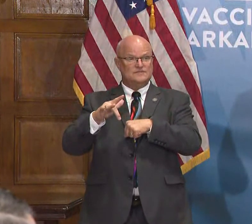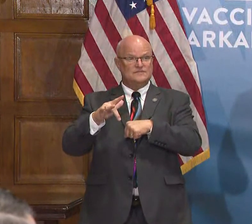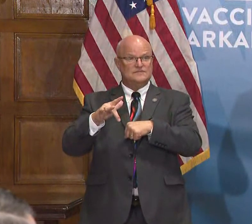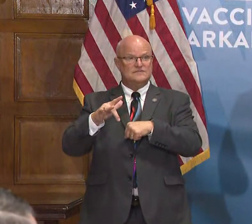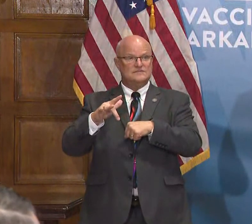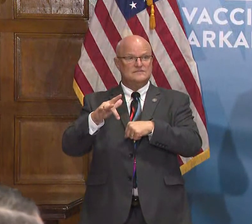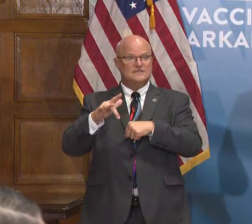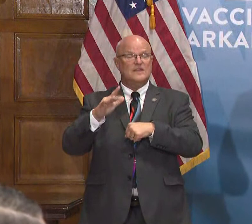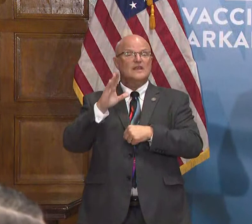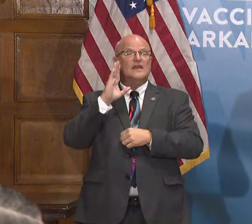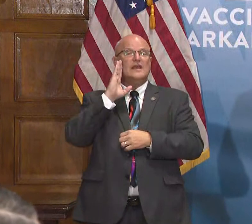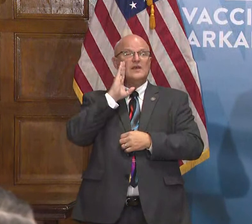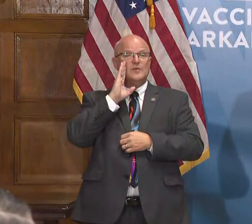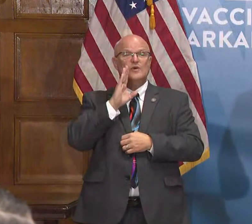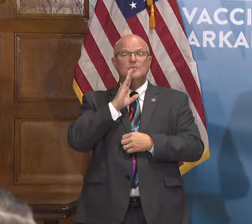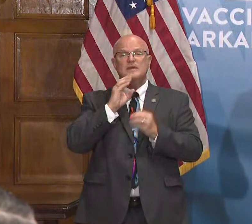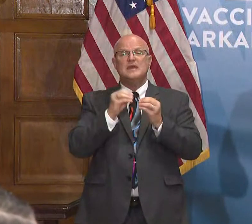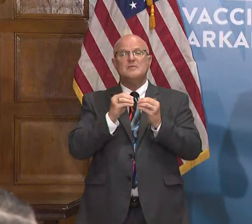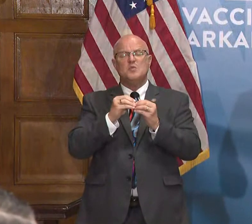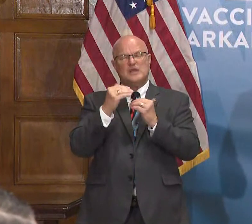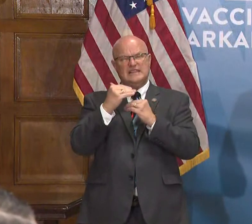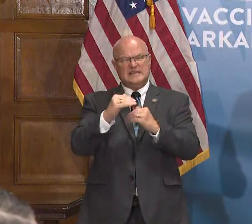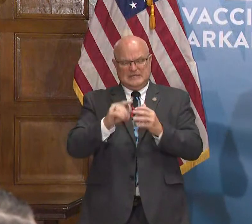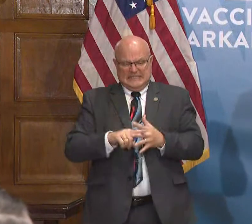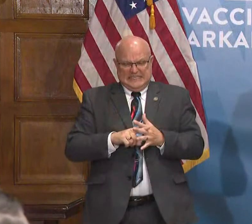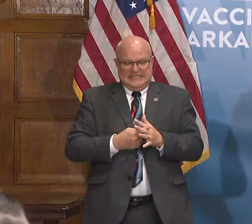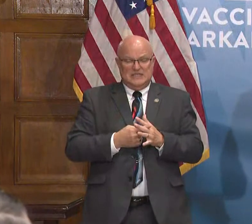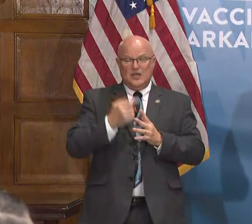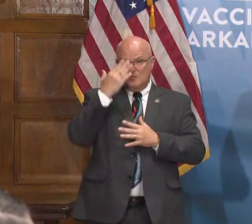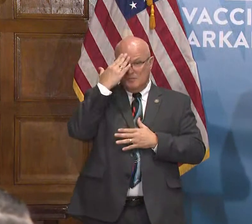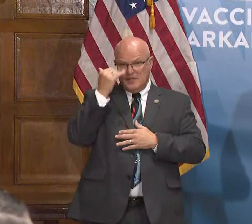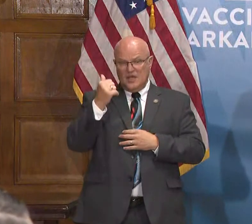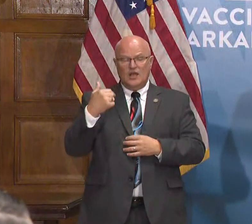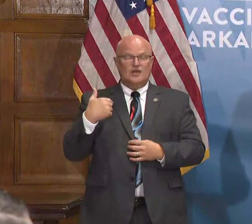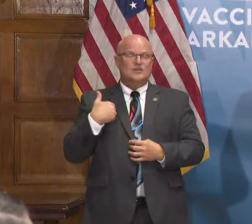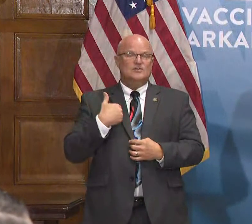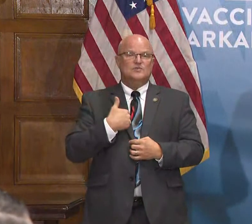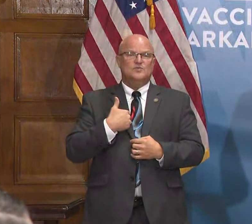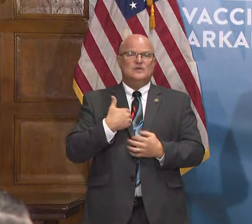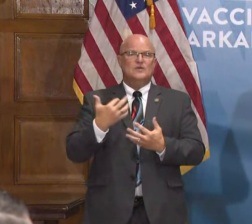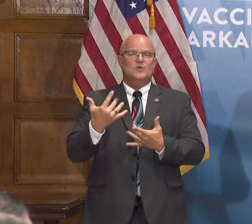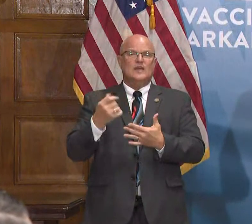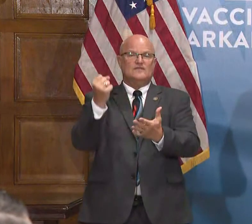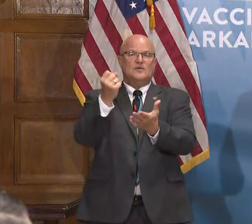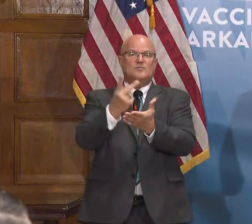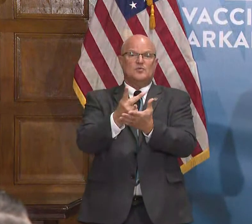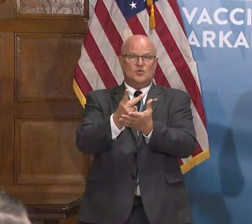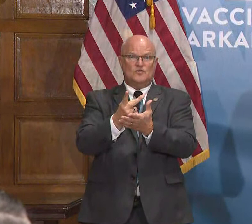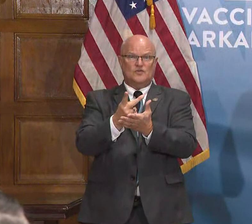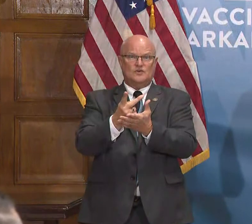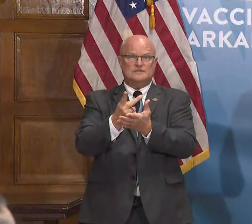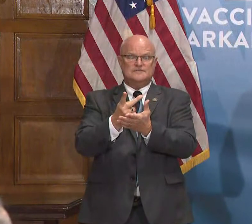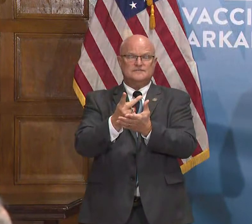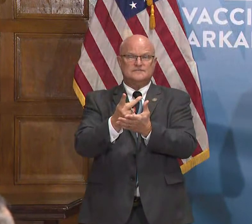will be more limited initially because we're waiting for approval. We'll